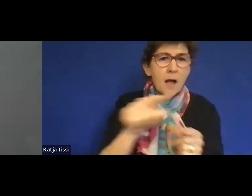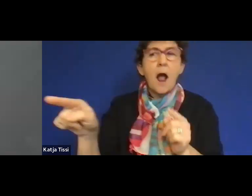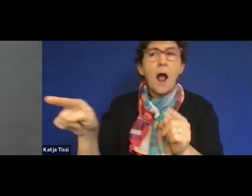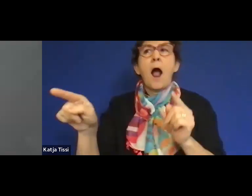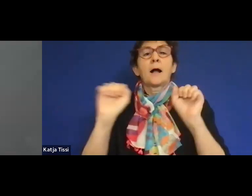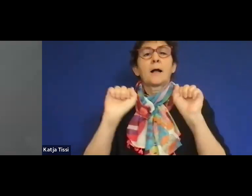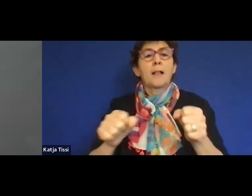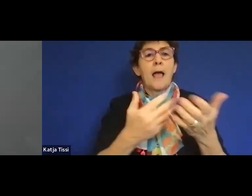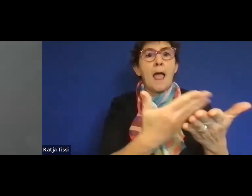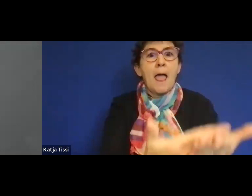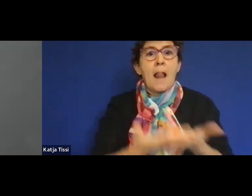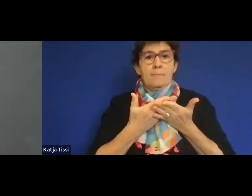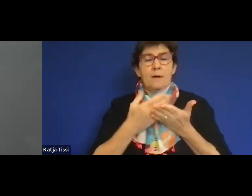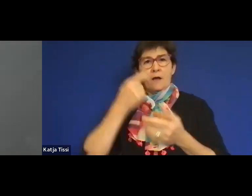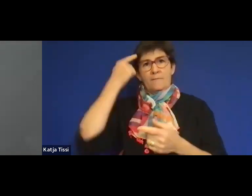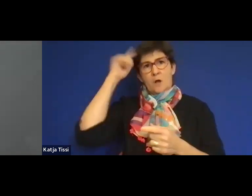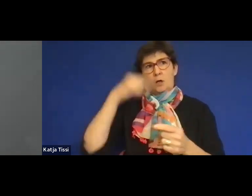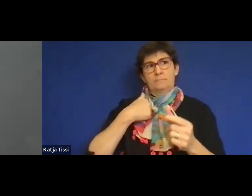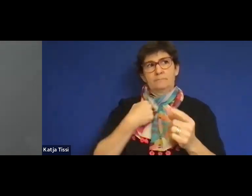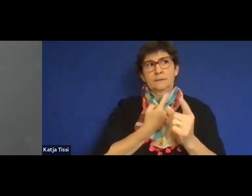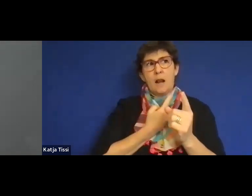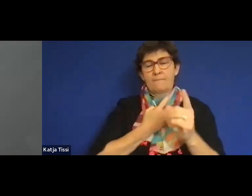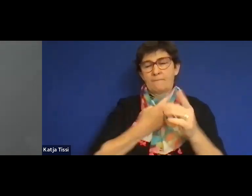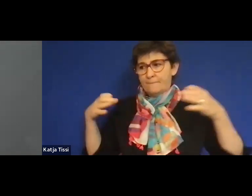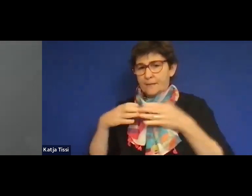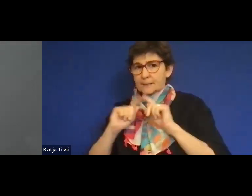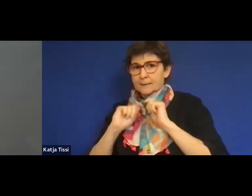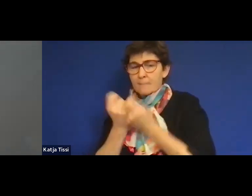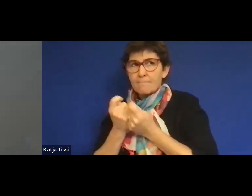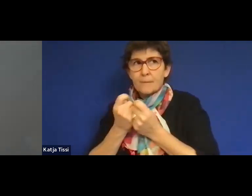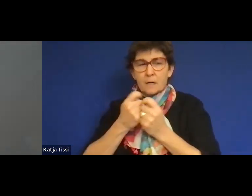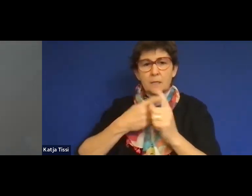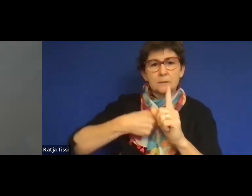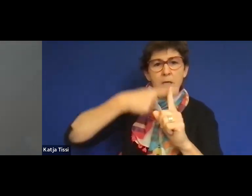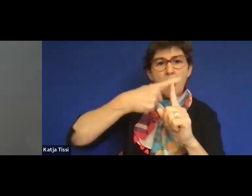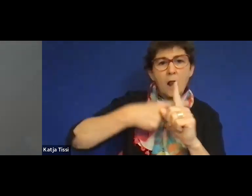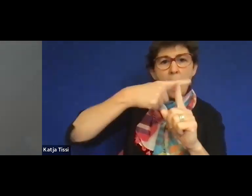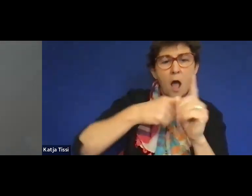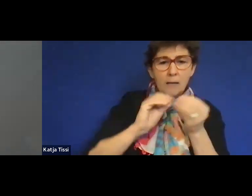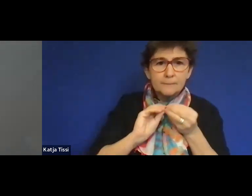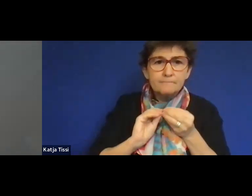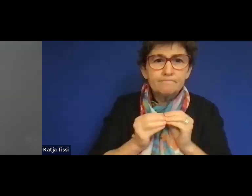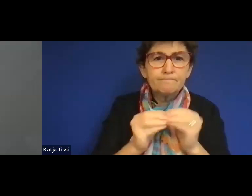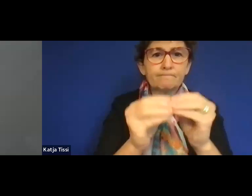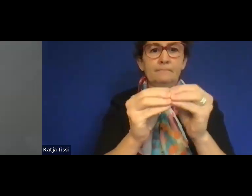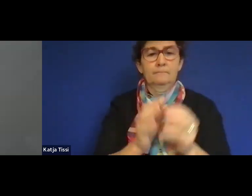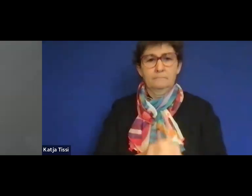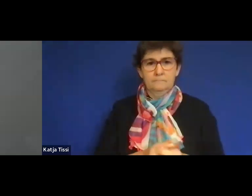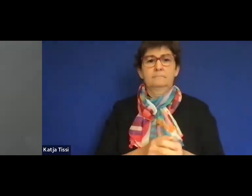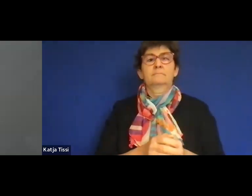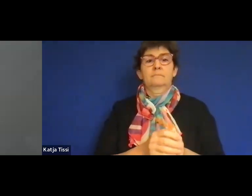So we've compared across these three groups, and the intention is that for that to help